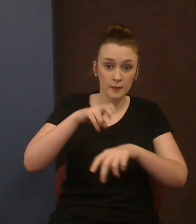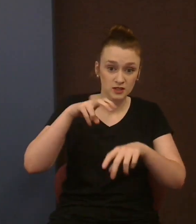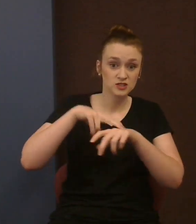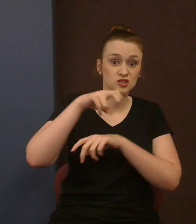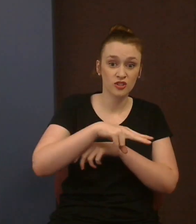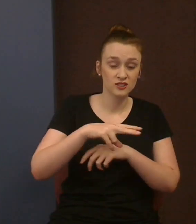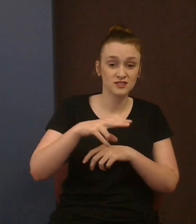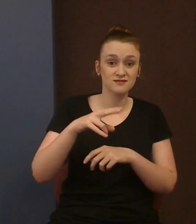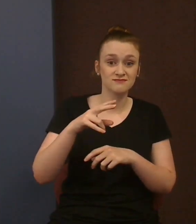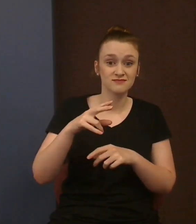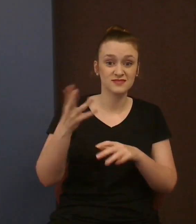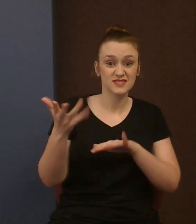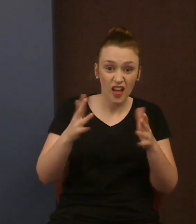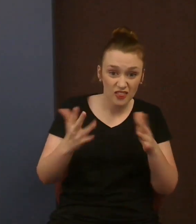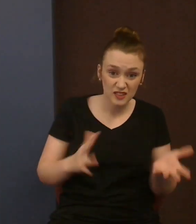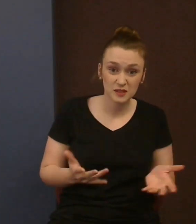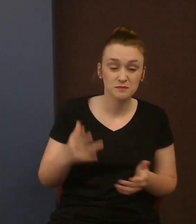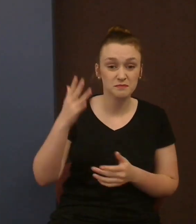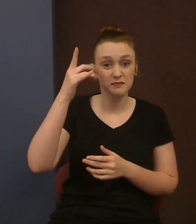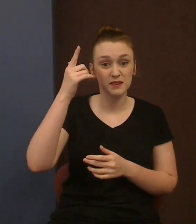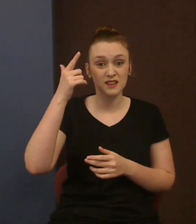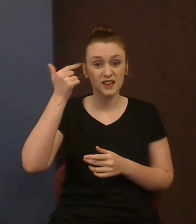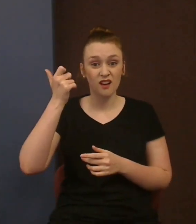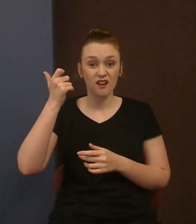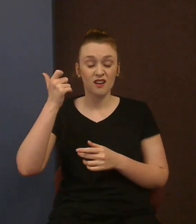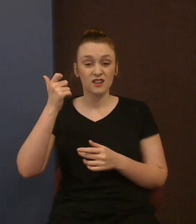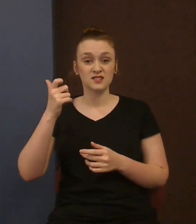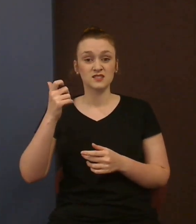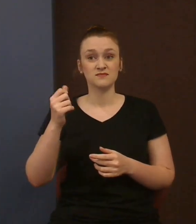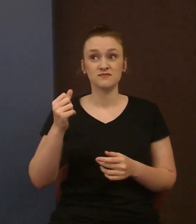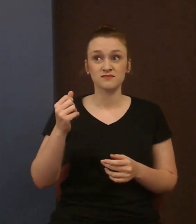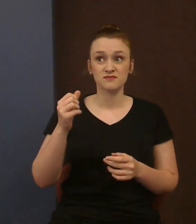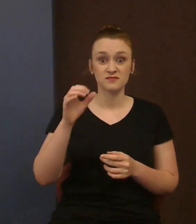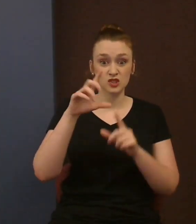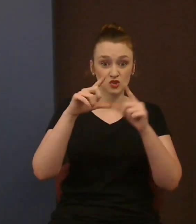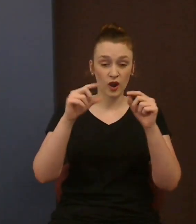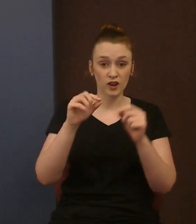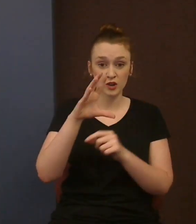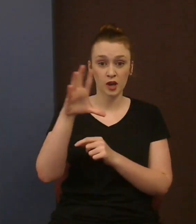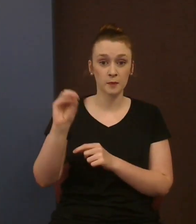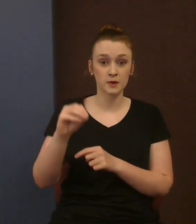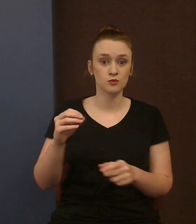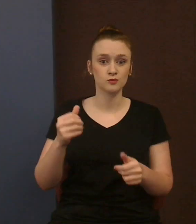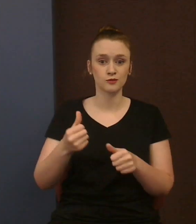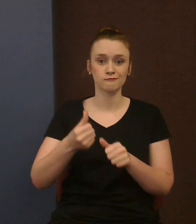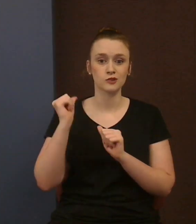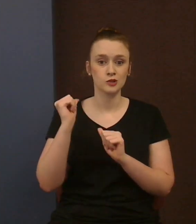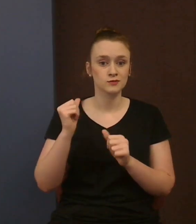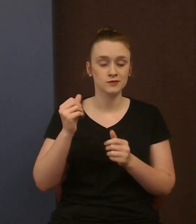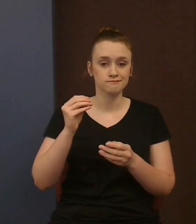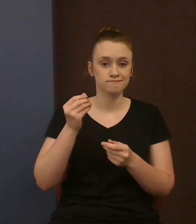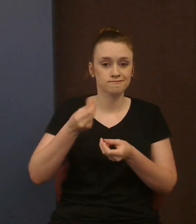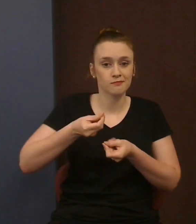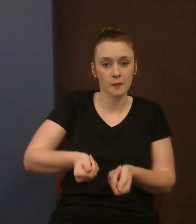to spend the extra money to provide a safe working conditions. But those conditions, which were, of course, or should have